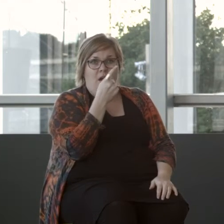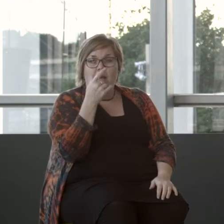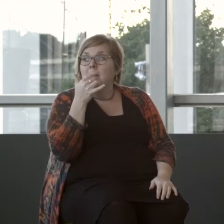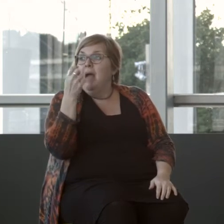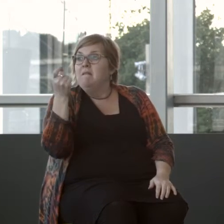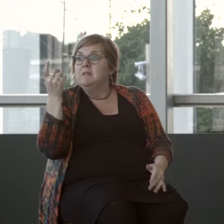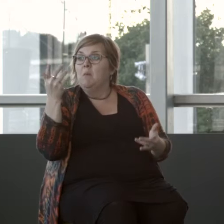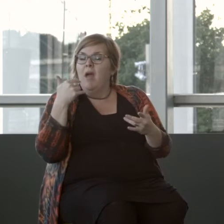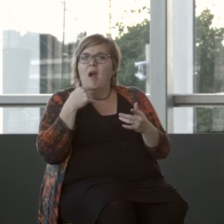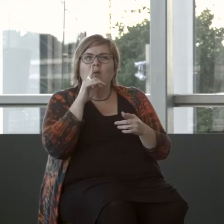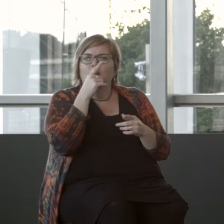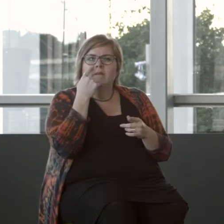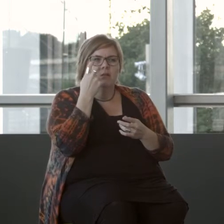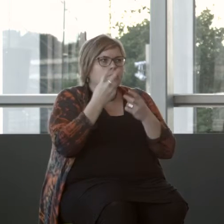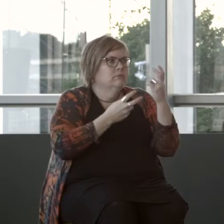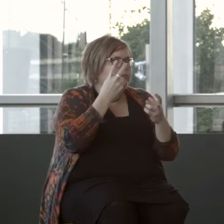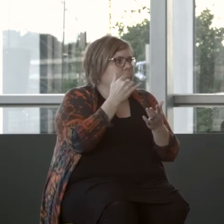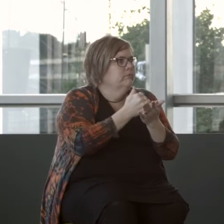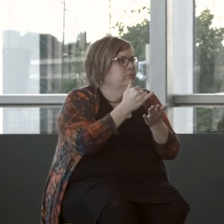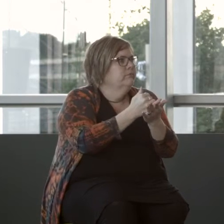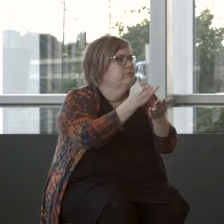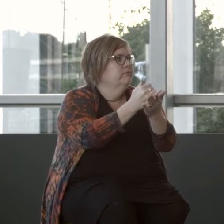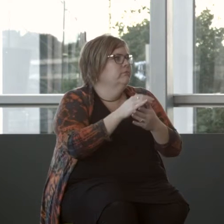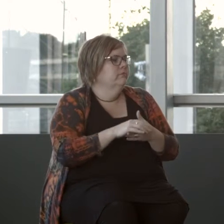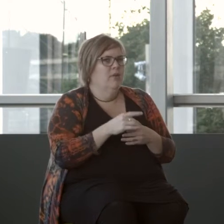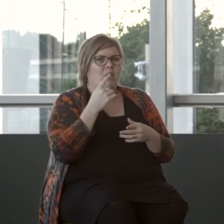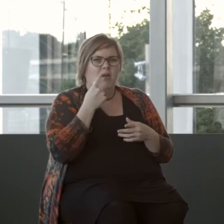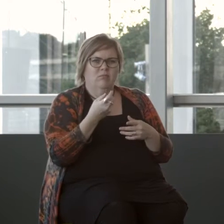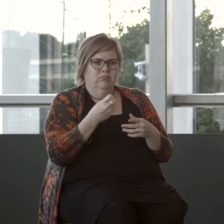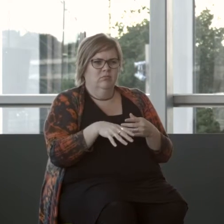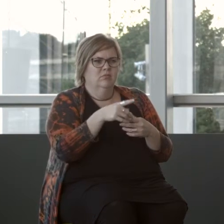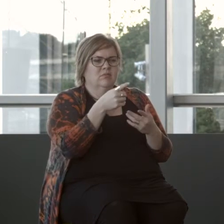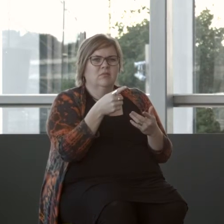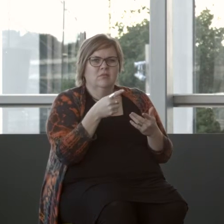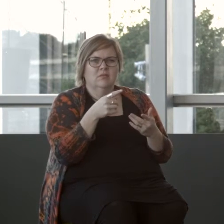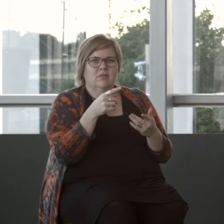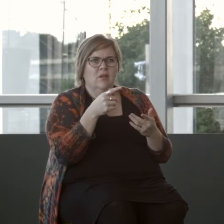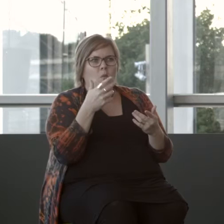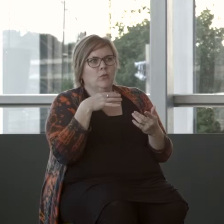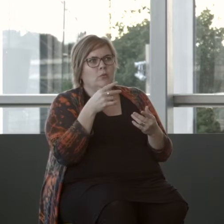I haven't come across, but I thought it was rubbish that there wasn't any that I could look at